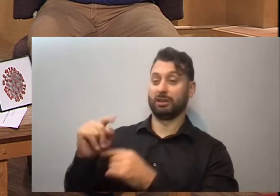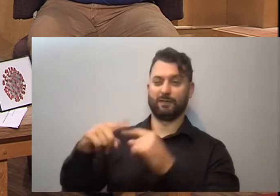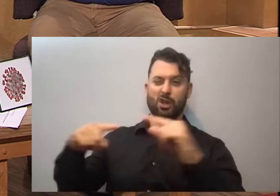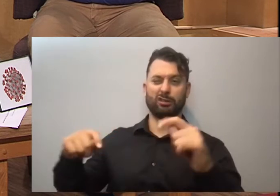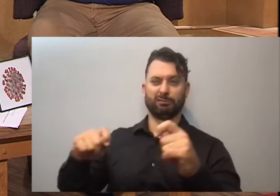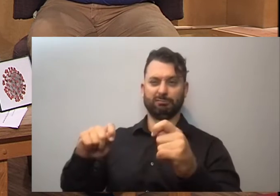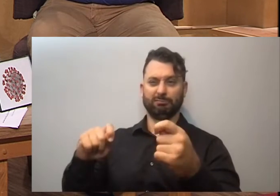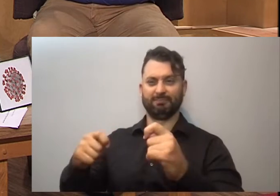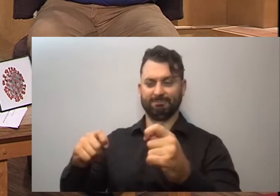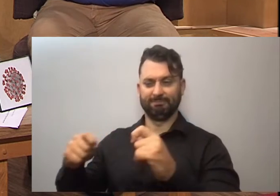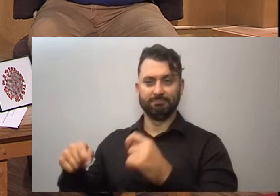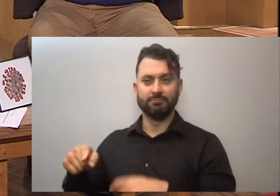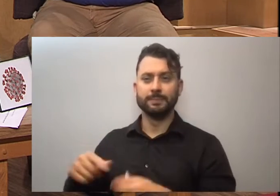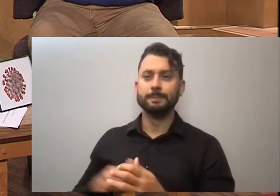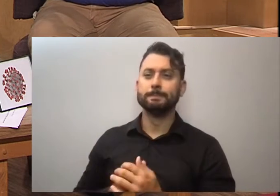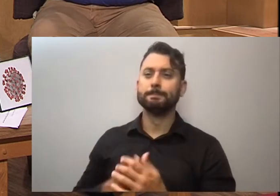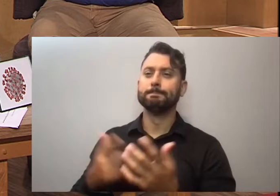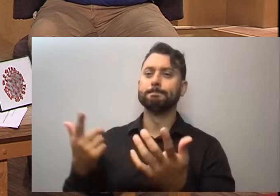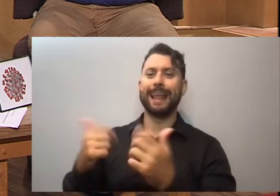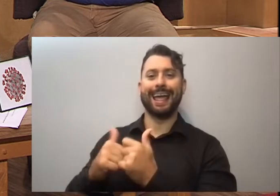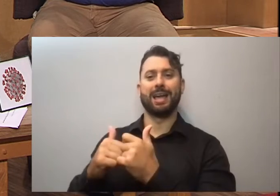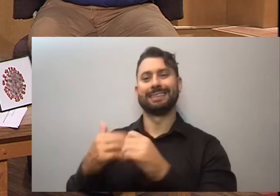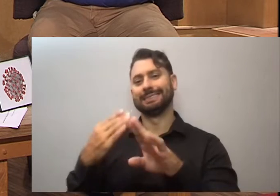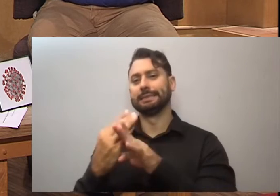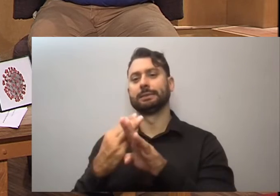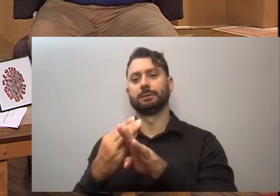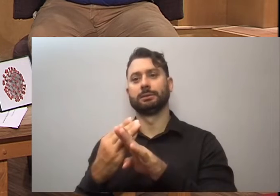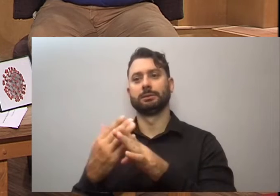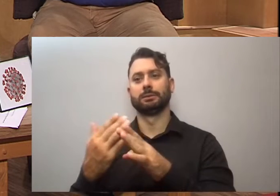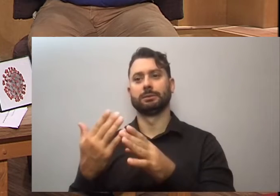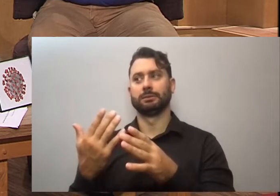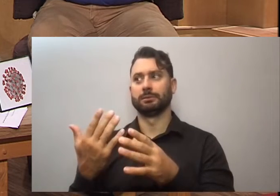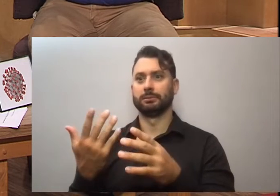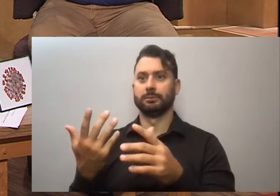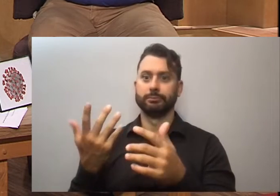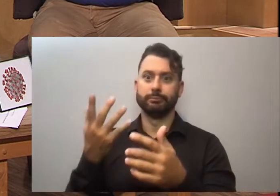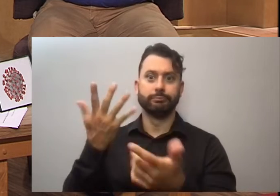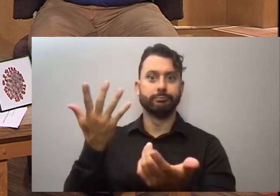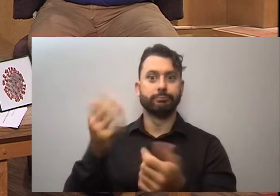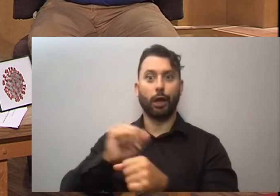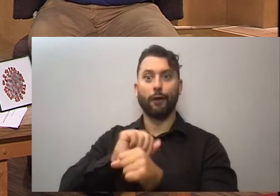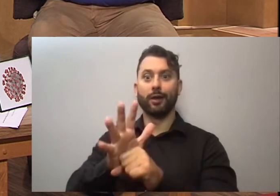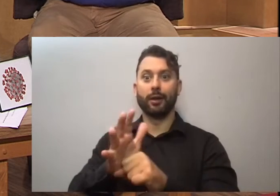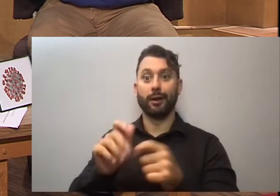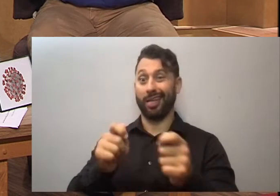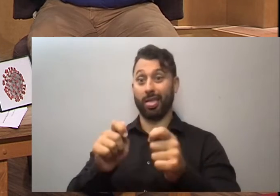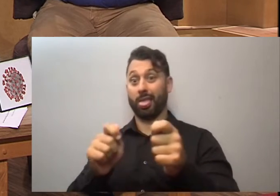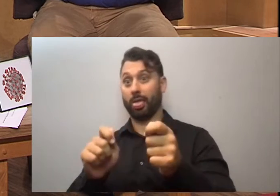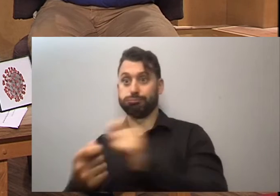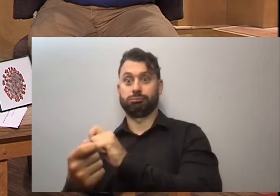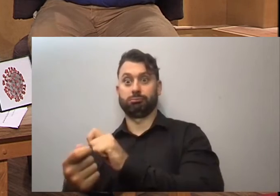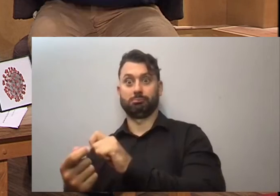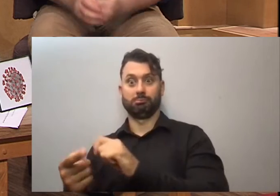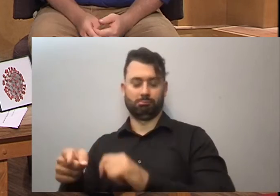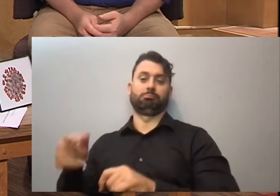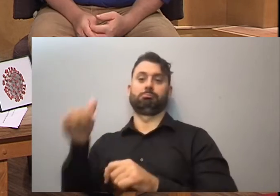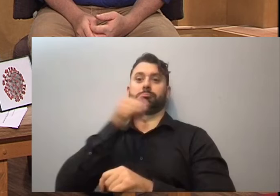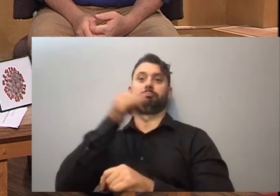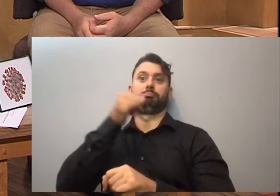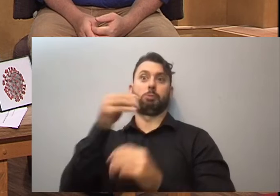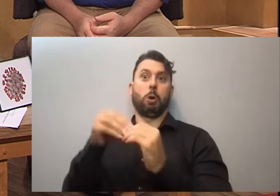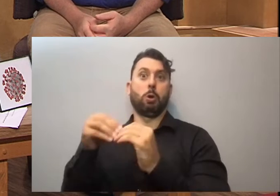Also for variants, how do we prevent the coronavirus